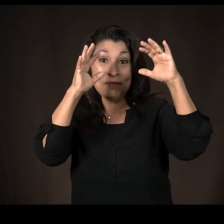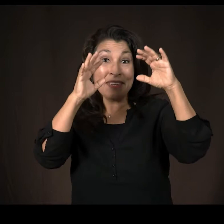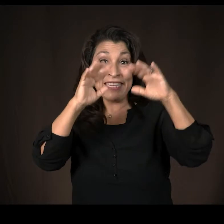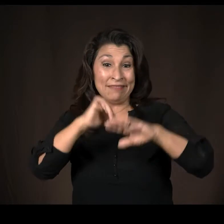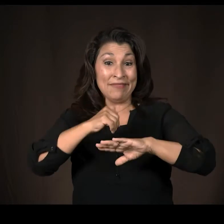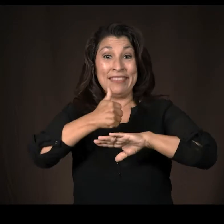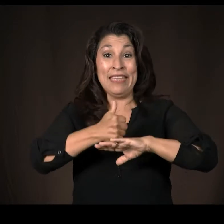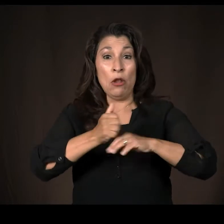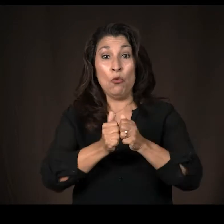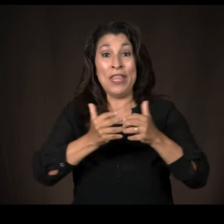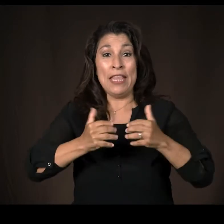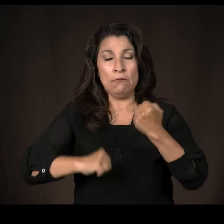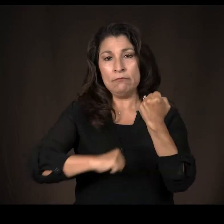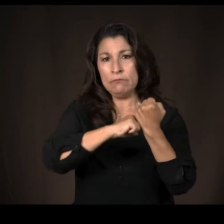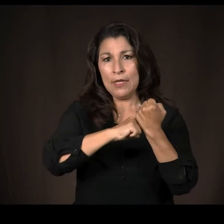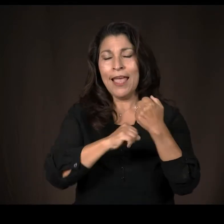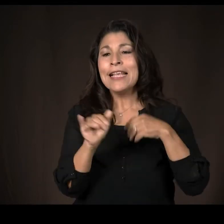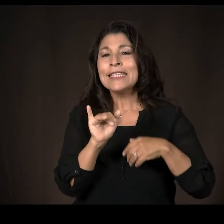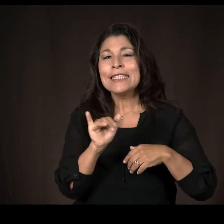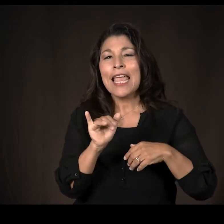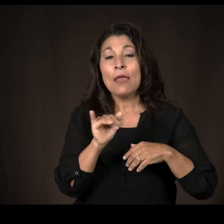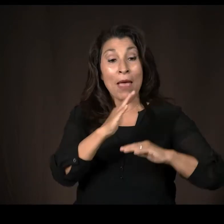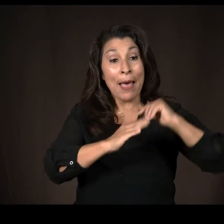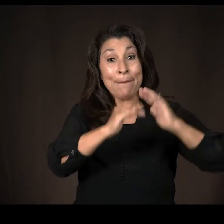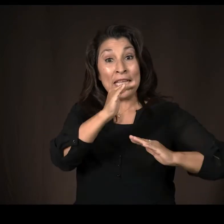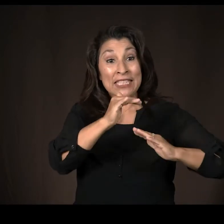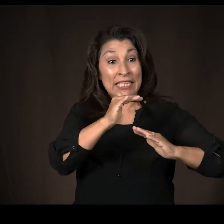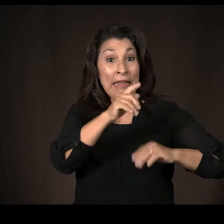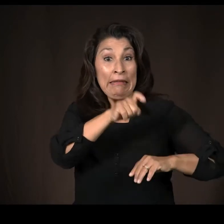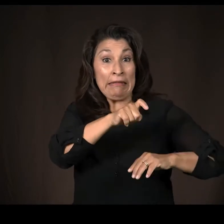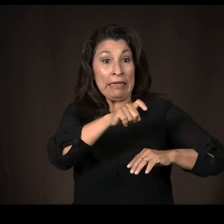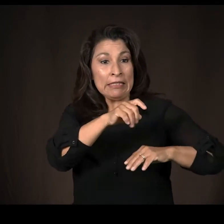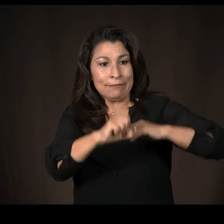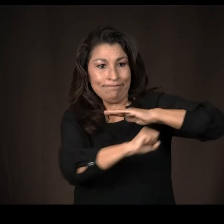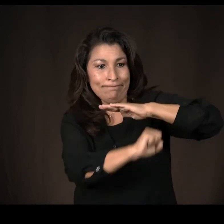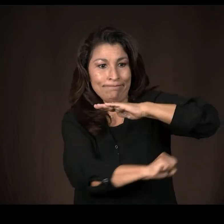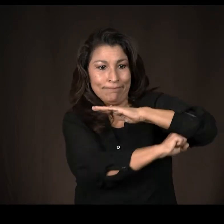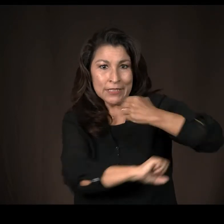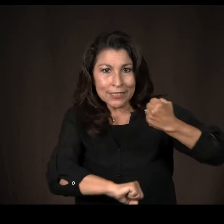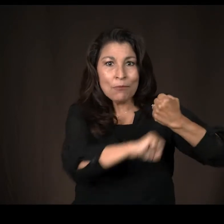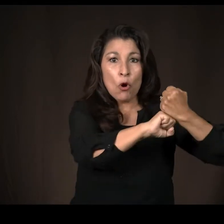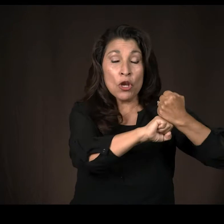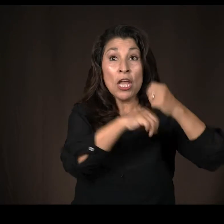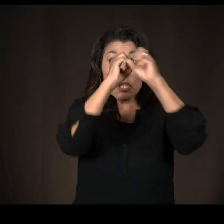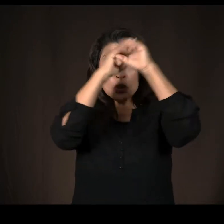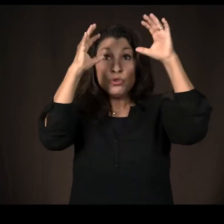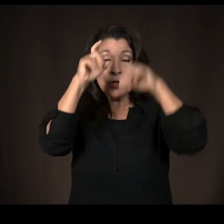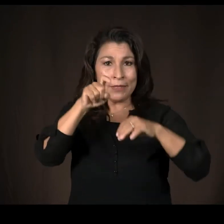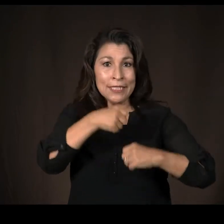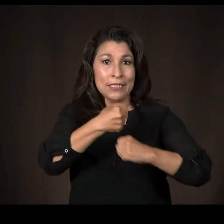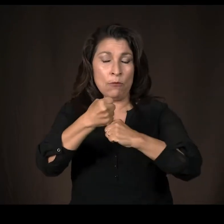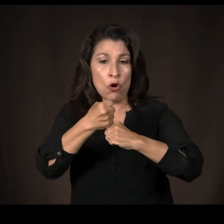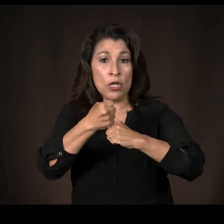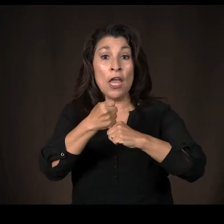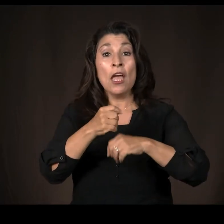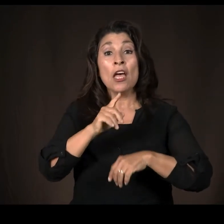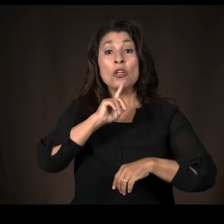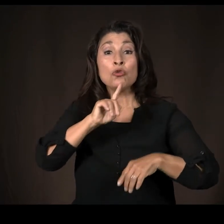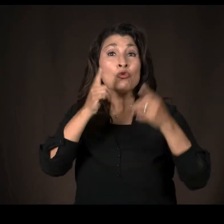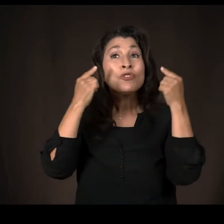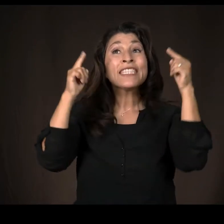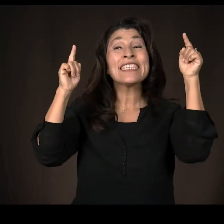ever built without support. Just like a building needs support, your dream needs support. True success is never a one-man